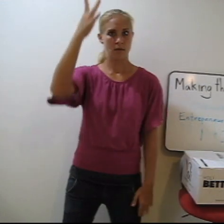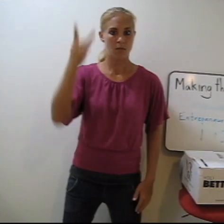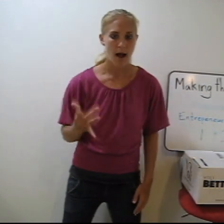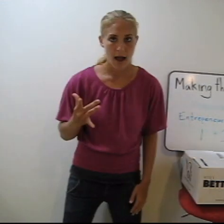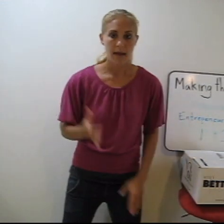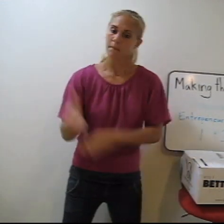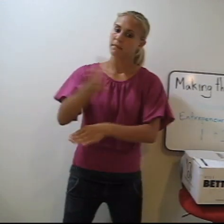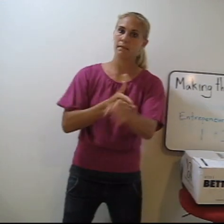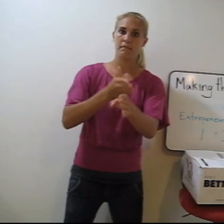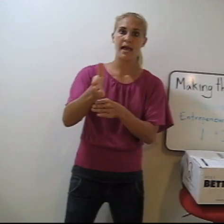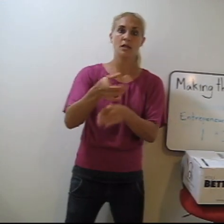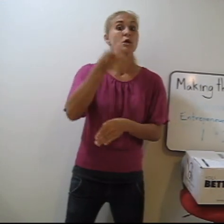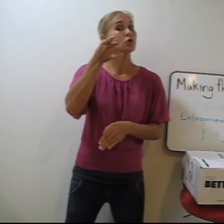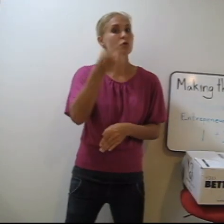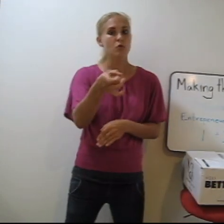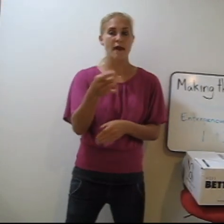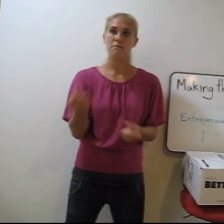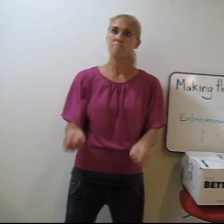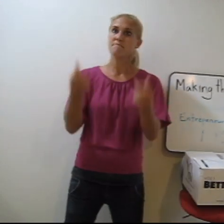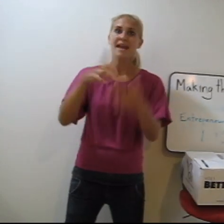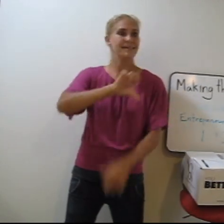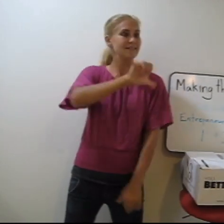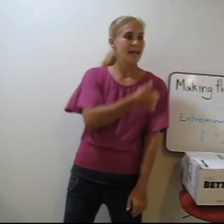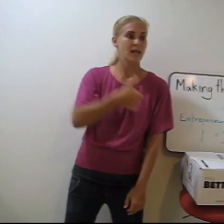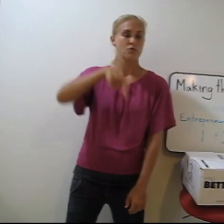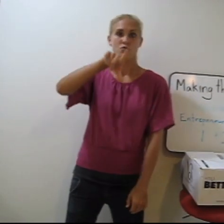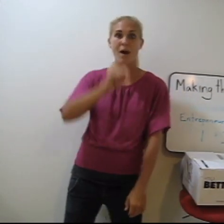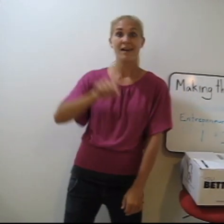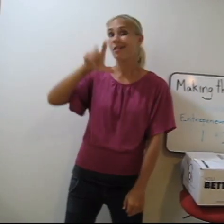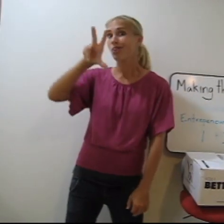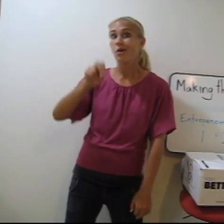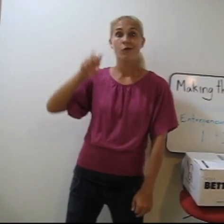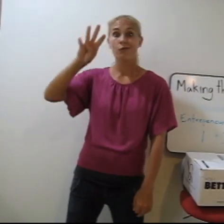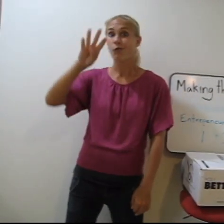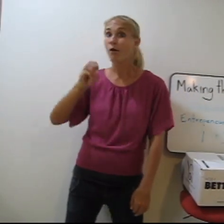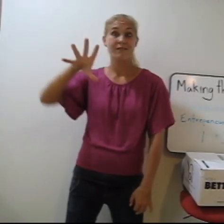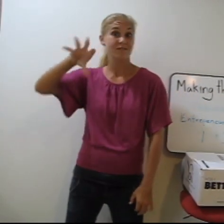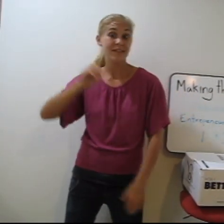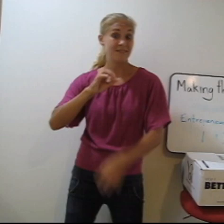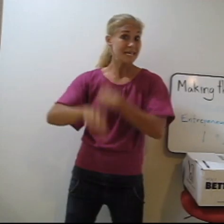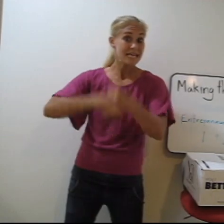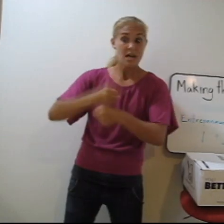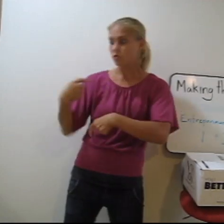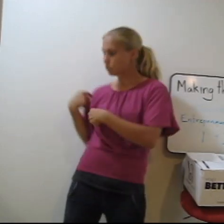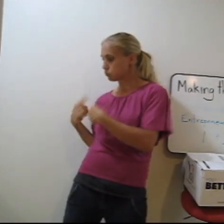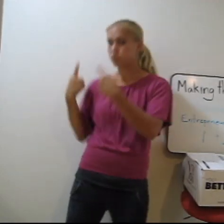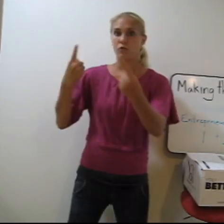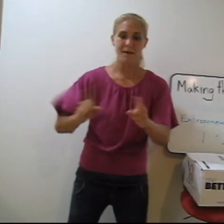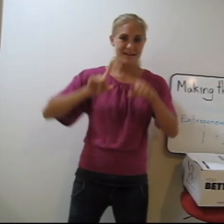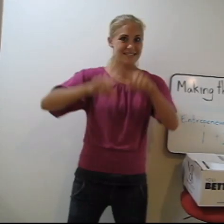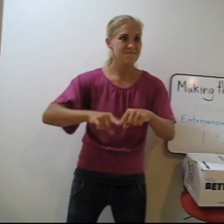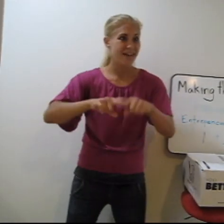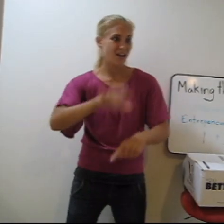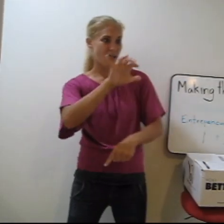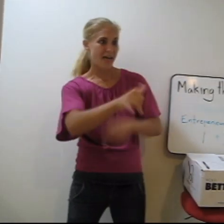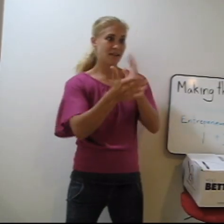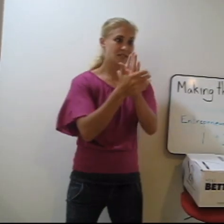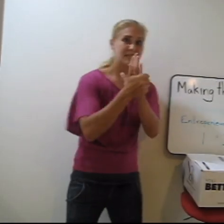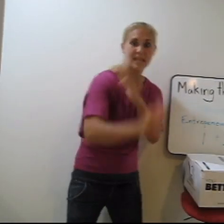Primarily because you have spent the last 10, 20, 30, even 40 or 50 years relying on those developed strengths. Your success was based